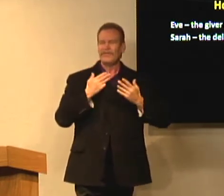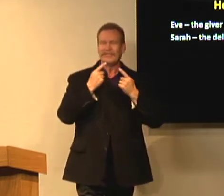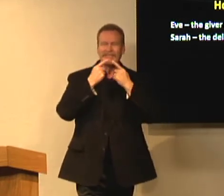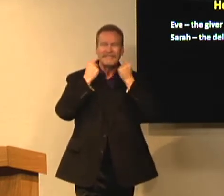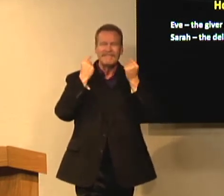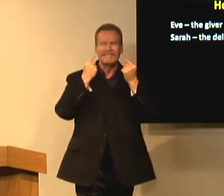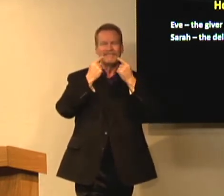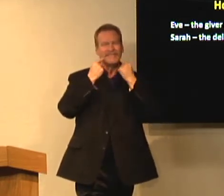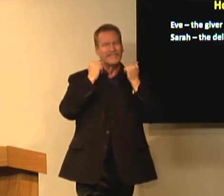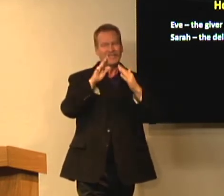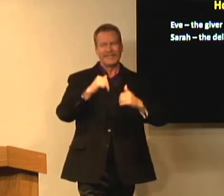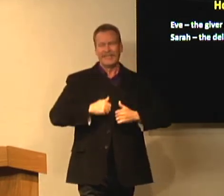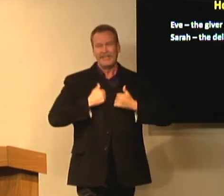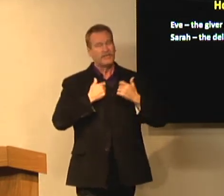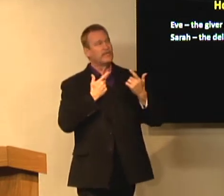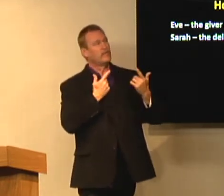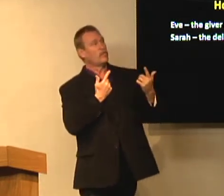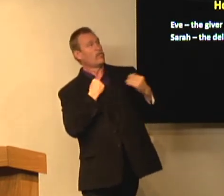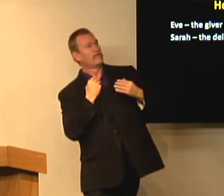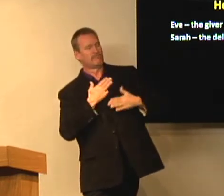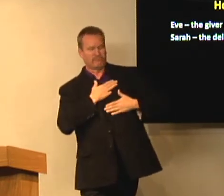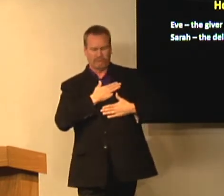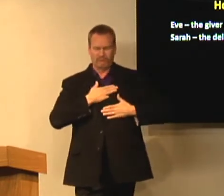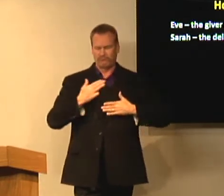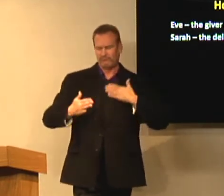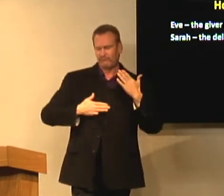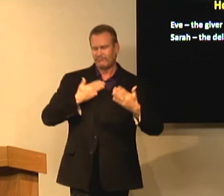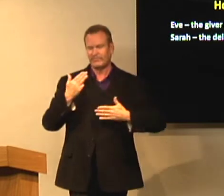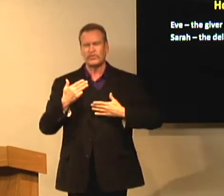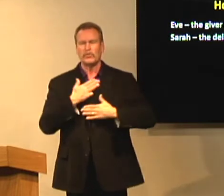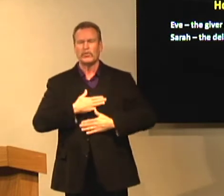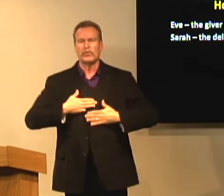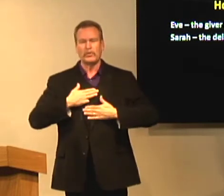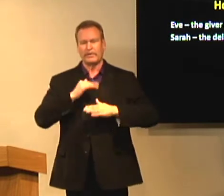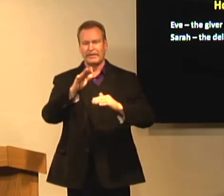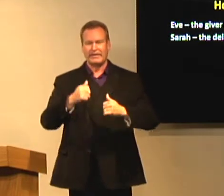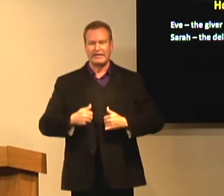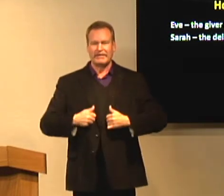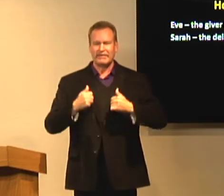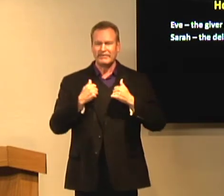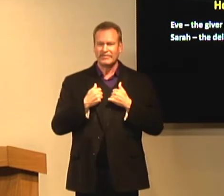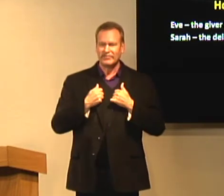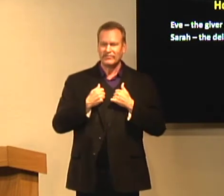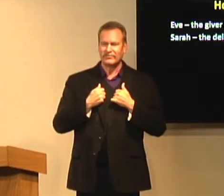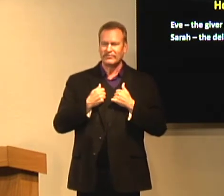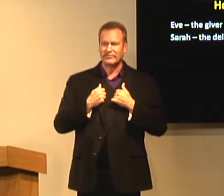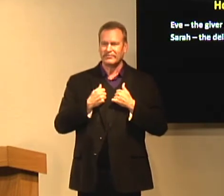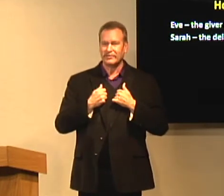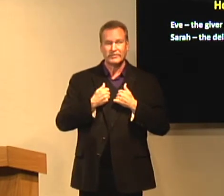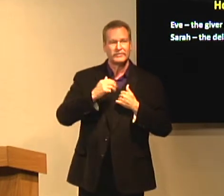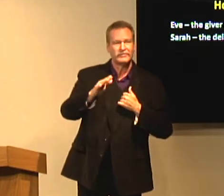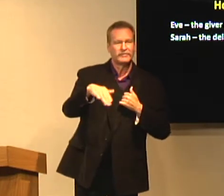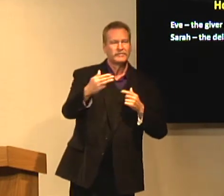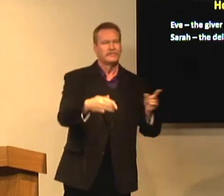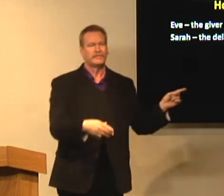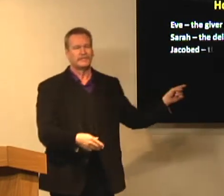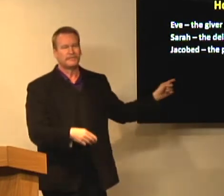that Sarah who laughed, she delighted in life. She was the delighter of one's